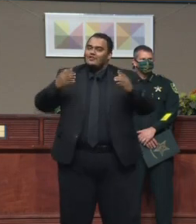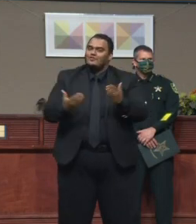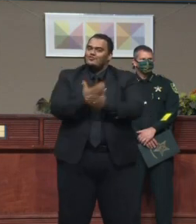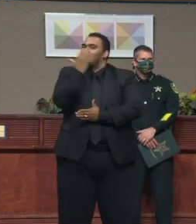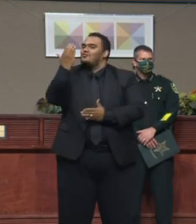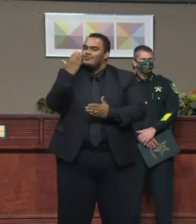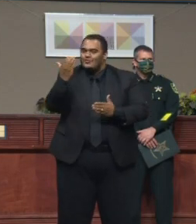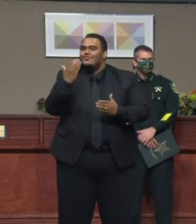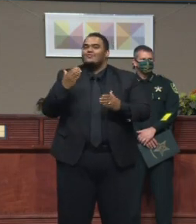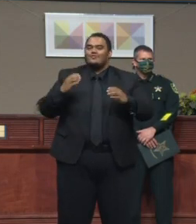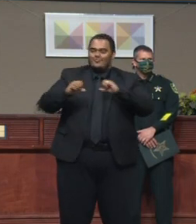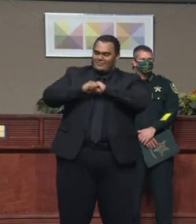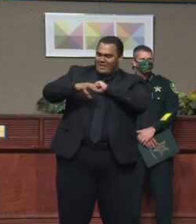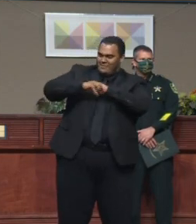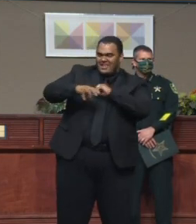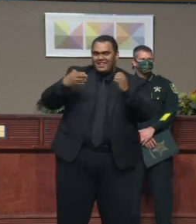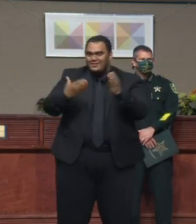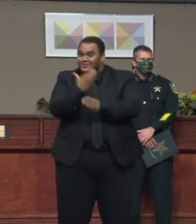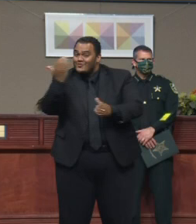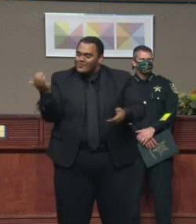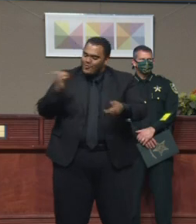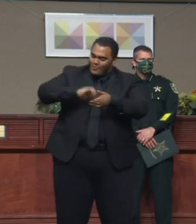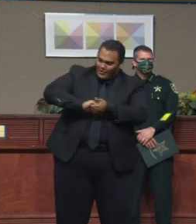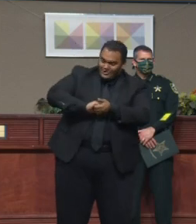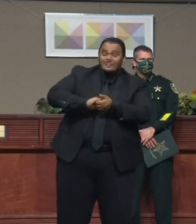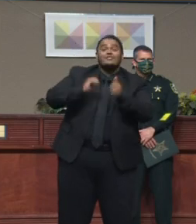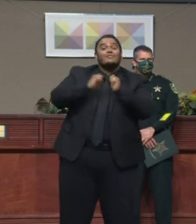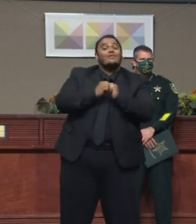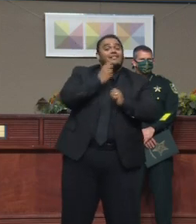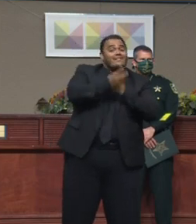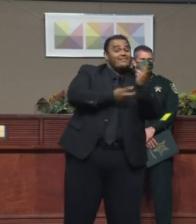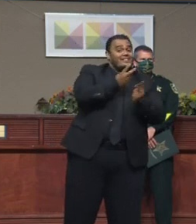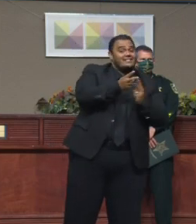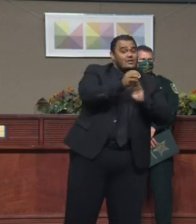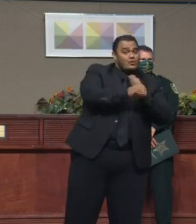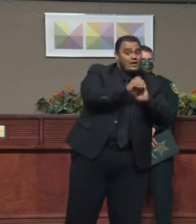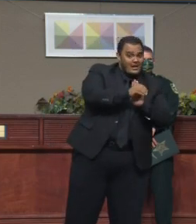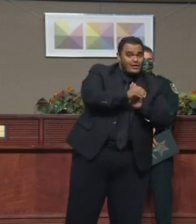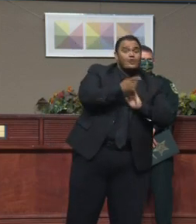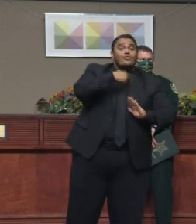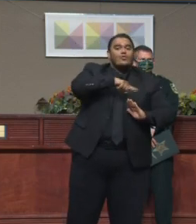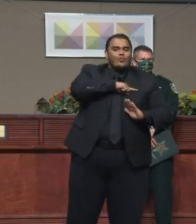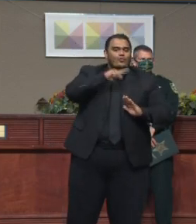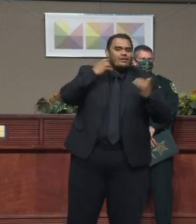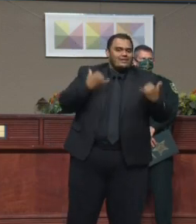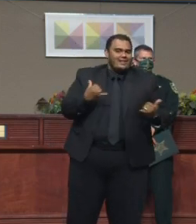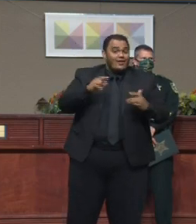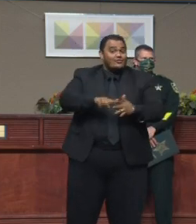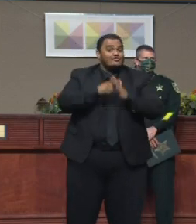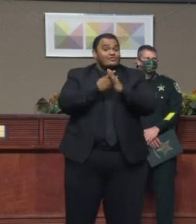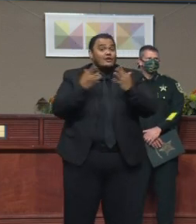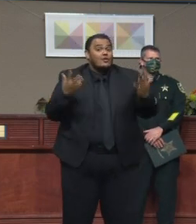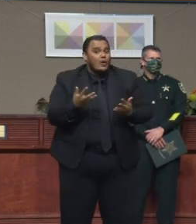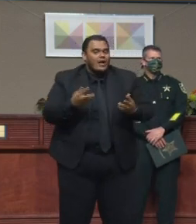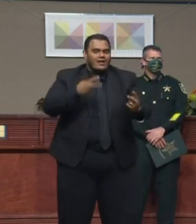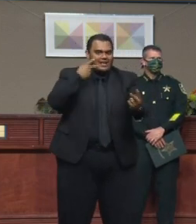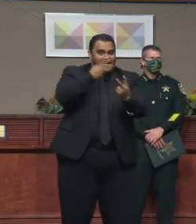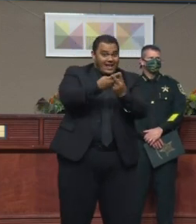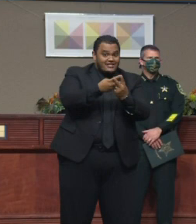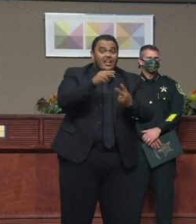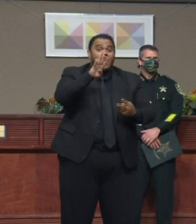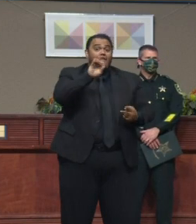Visit Orlando, in which we will launch a campaign, hashtag Full 7